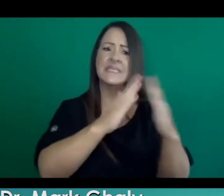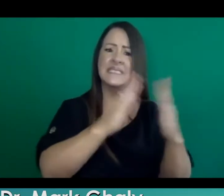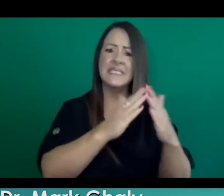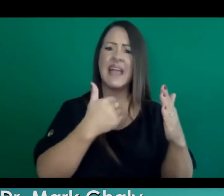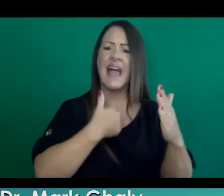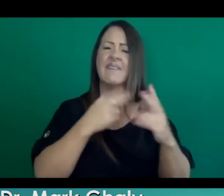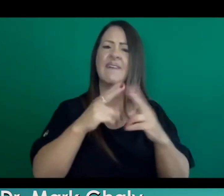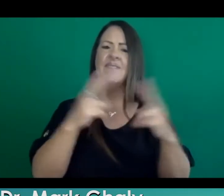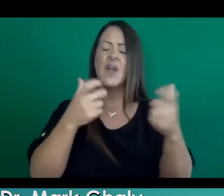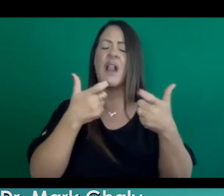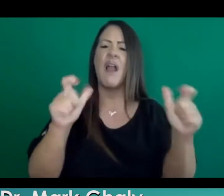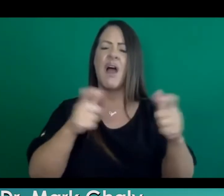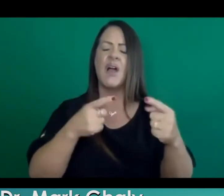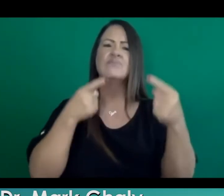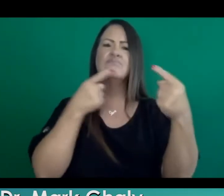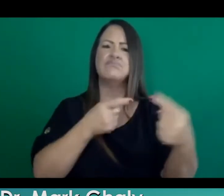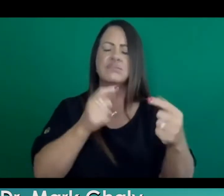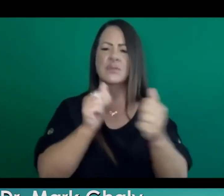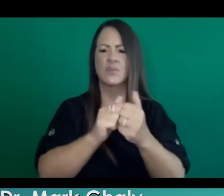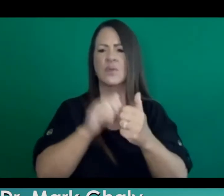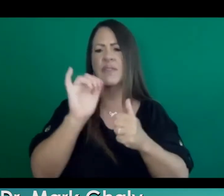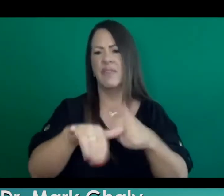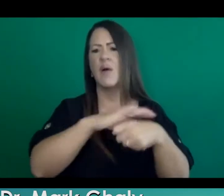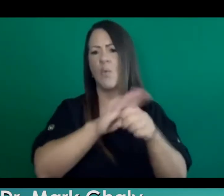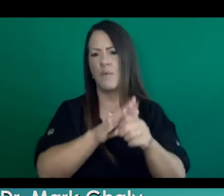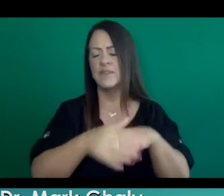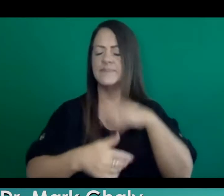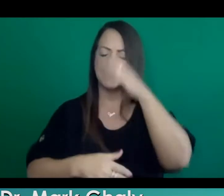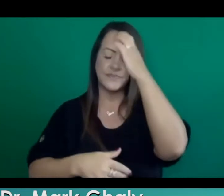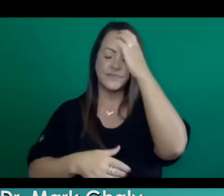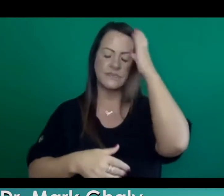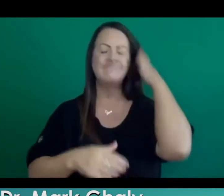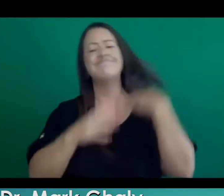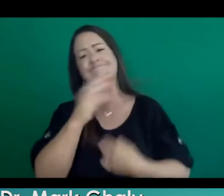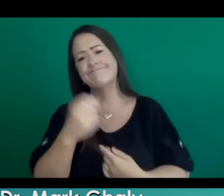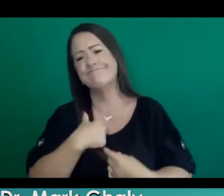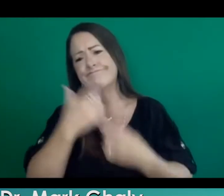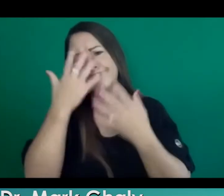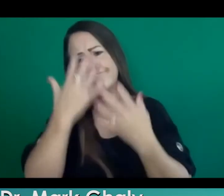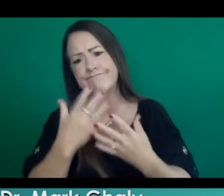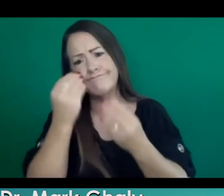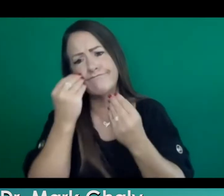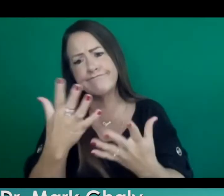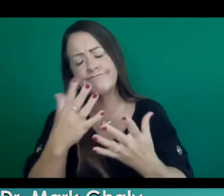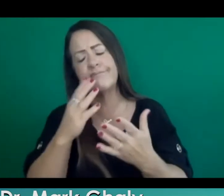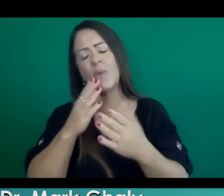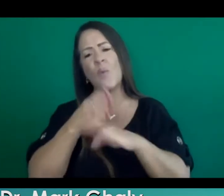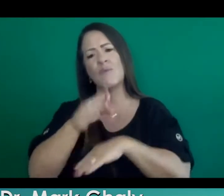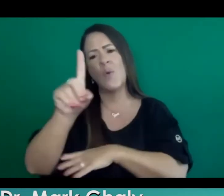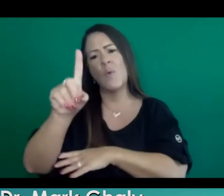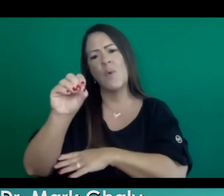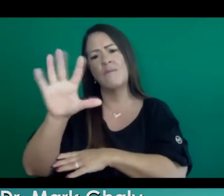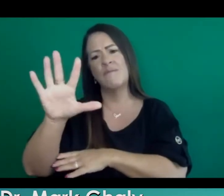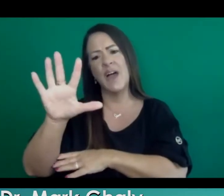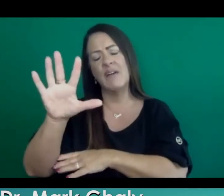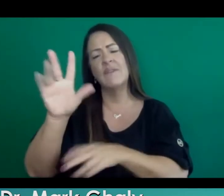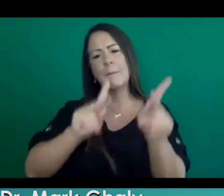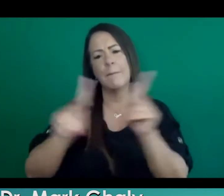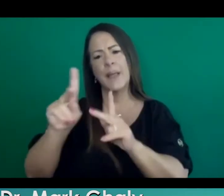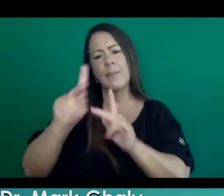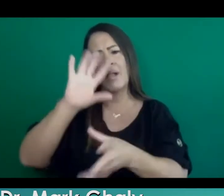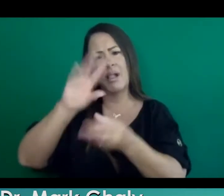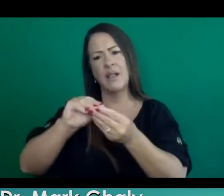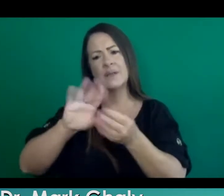others. We also are reporting, sadly, another 105 deaths in California. Again, those